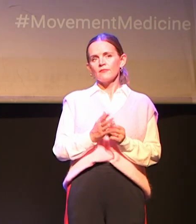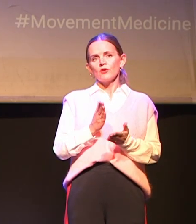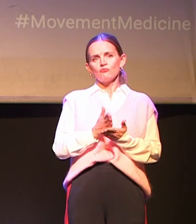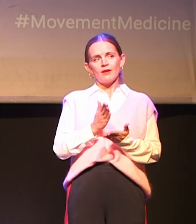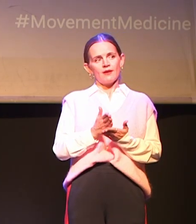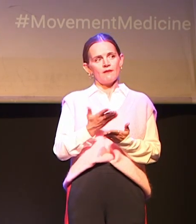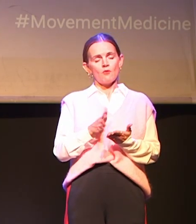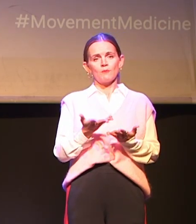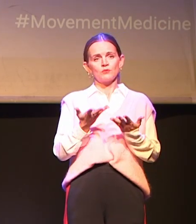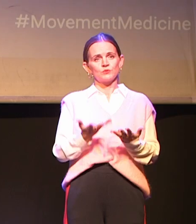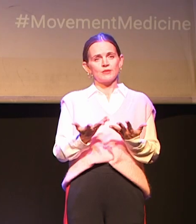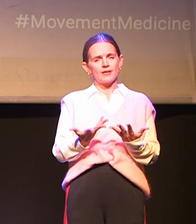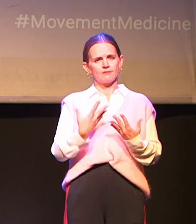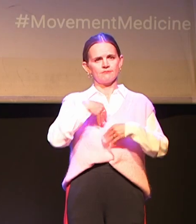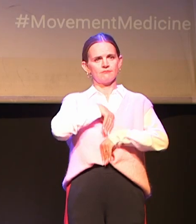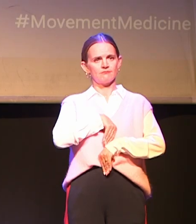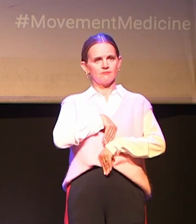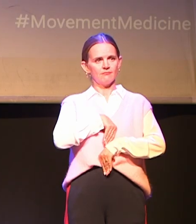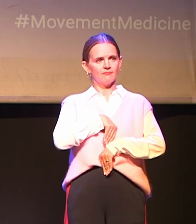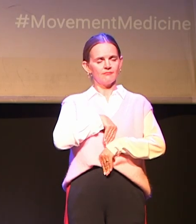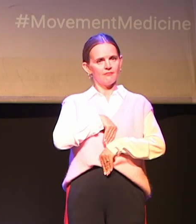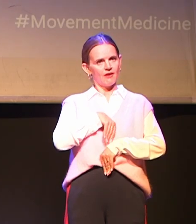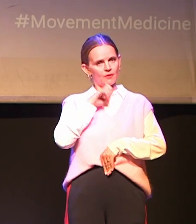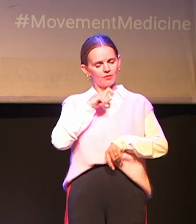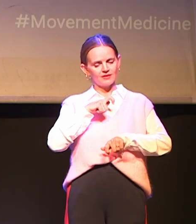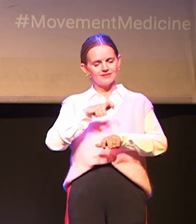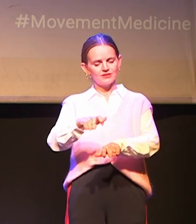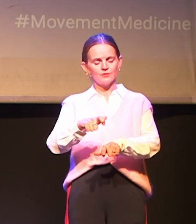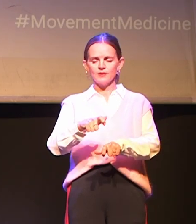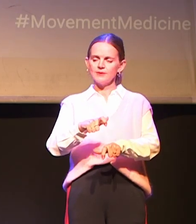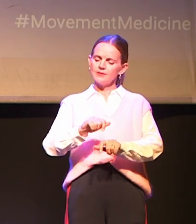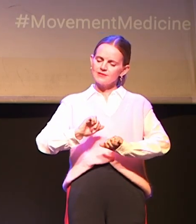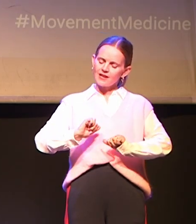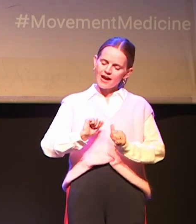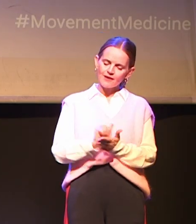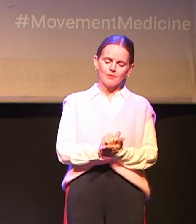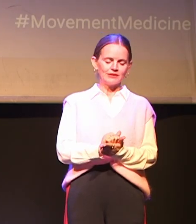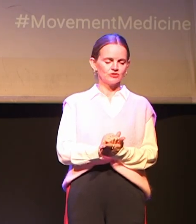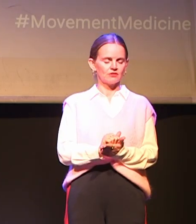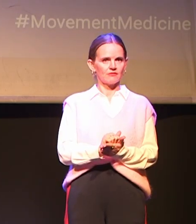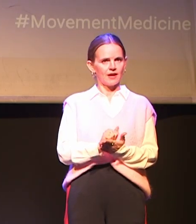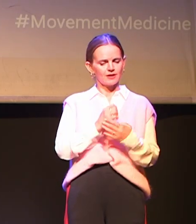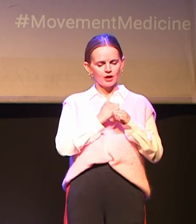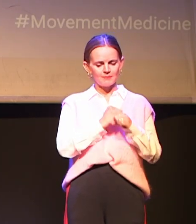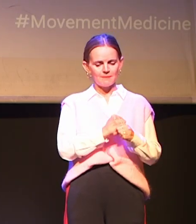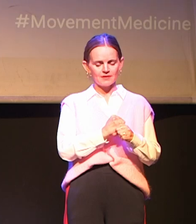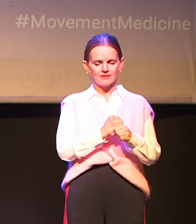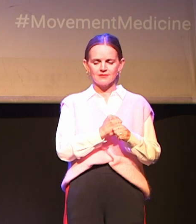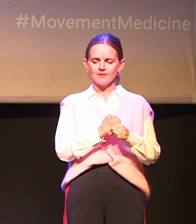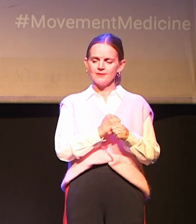today, but is ongoing as well. And just an affirmation and a recommitment into is being in